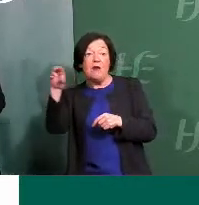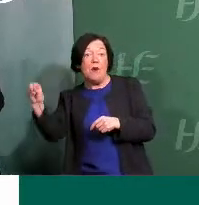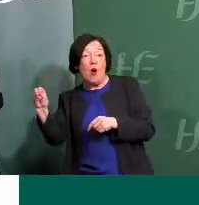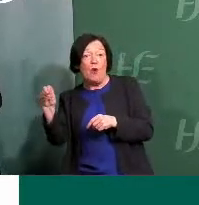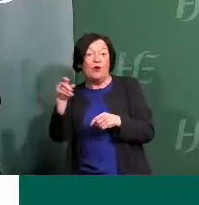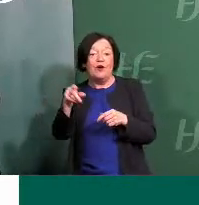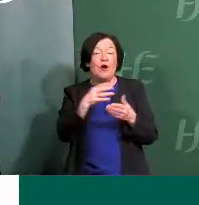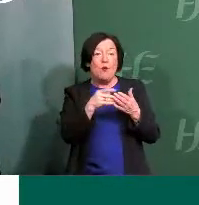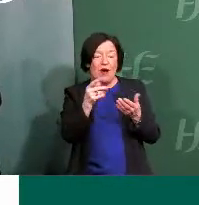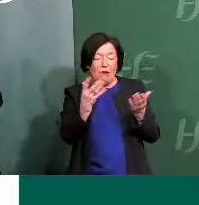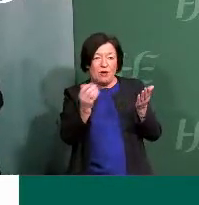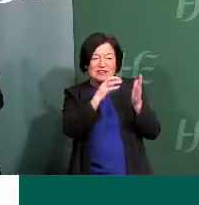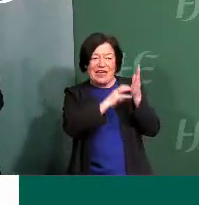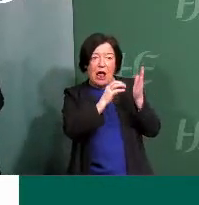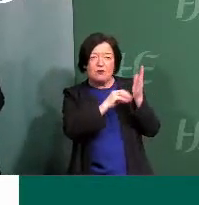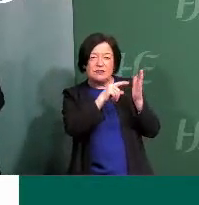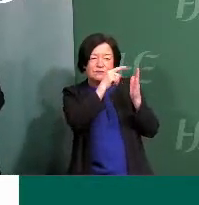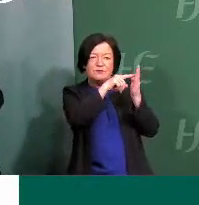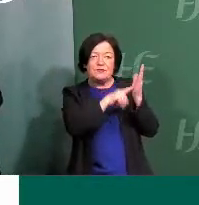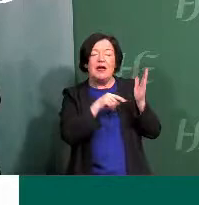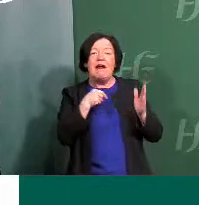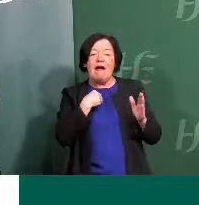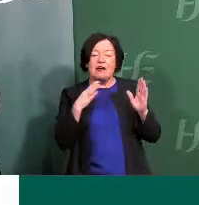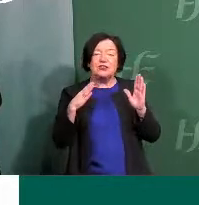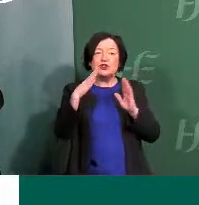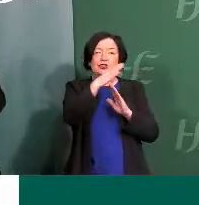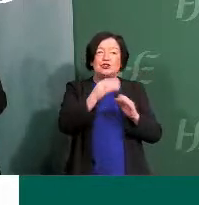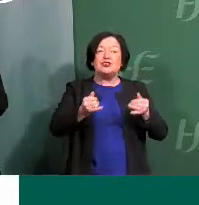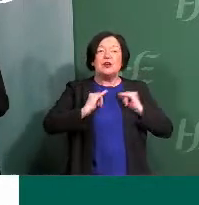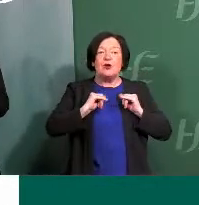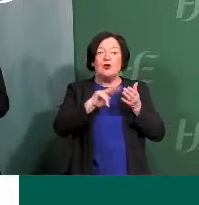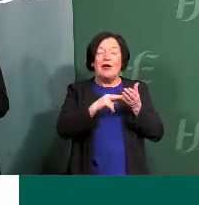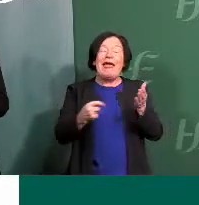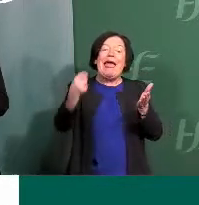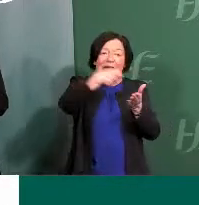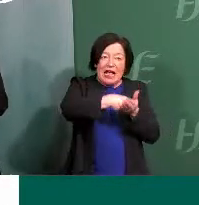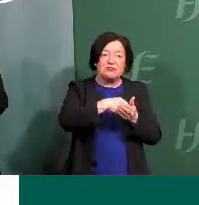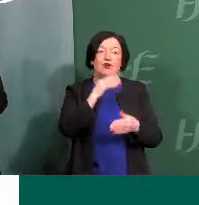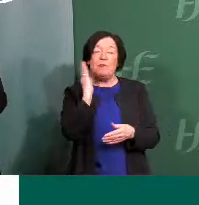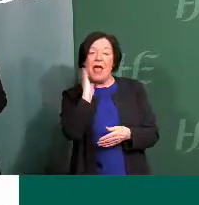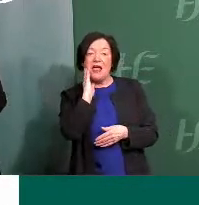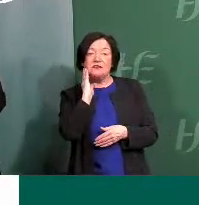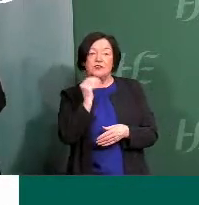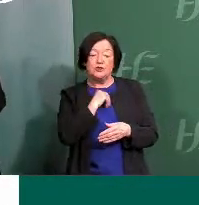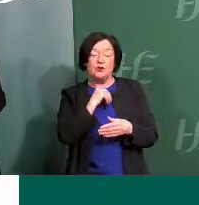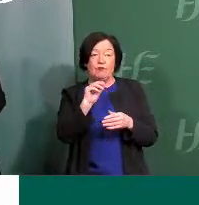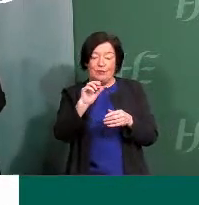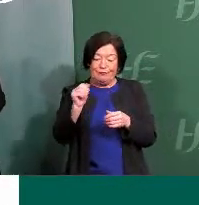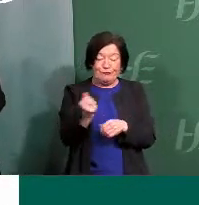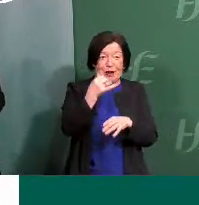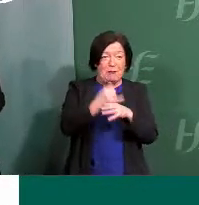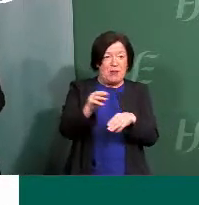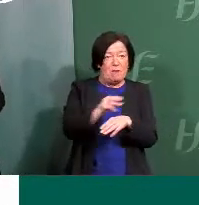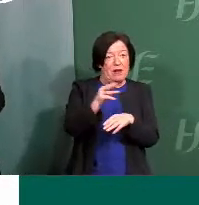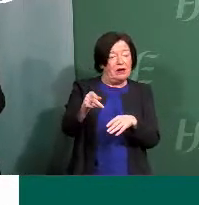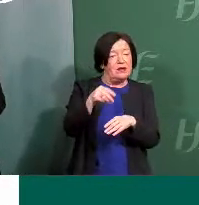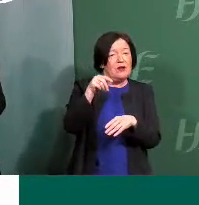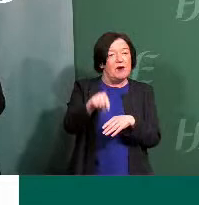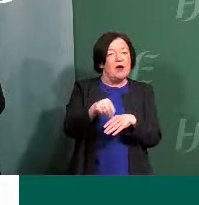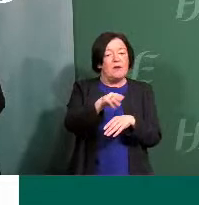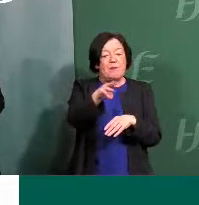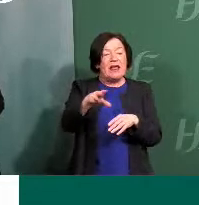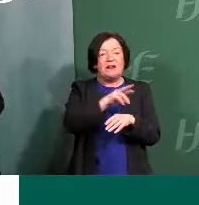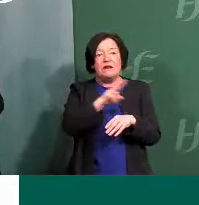terms of what's counted. So our surge capacity is when we use extra beds to admit people to places that wouldn't be